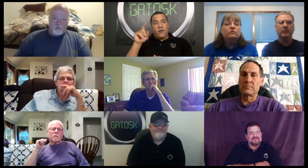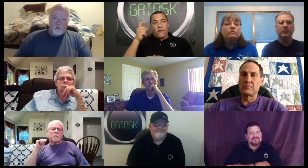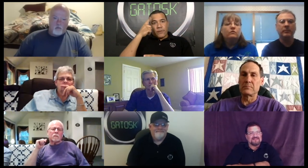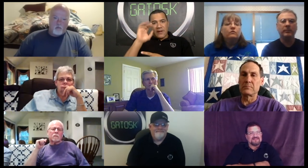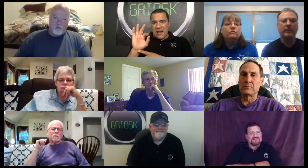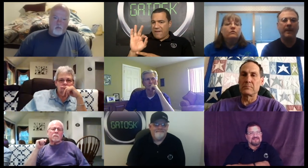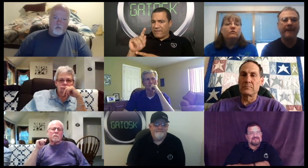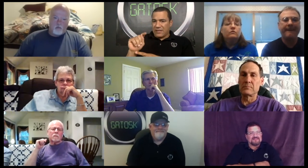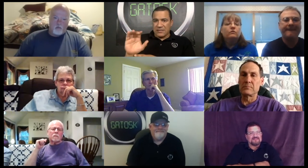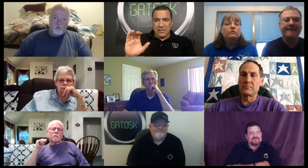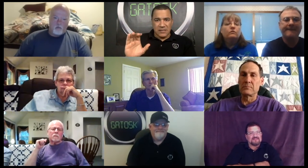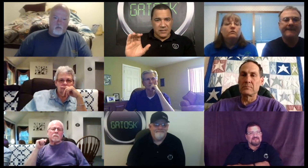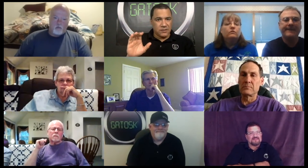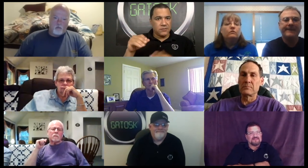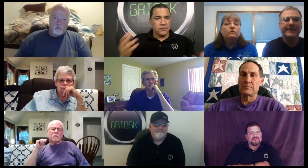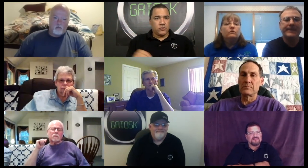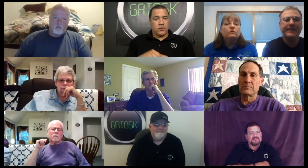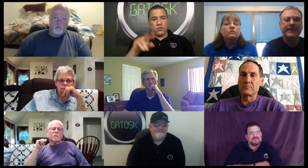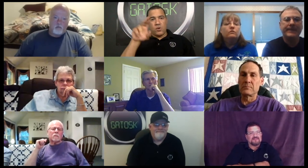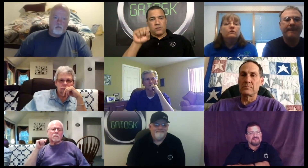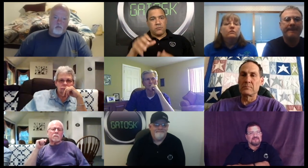negative to that. That's why the FTC